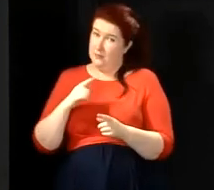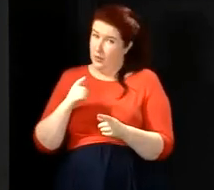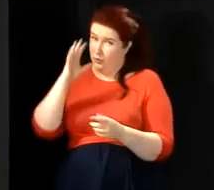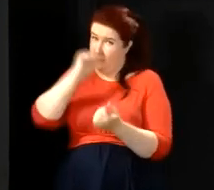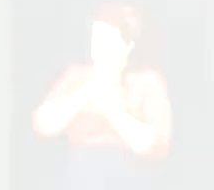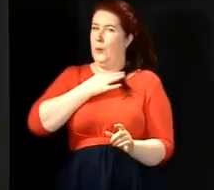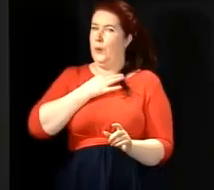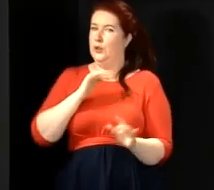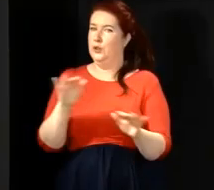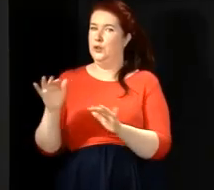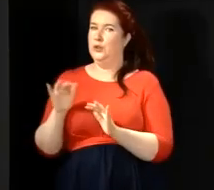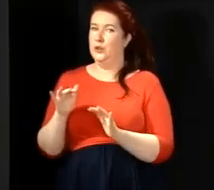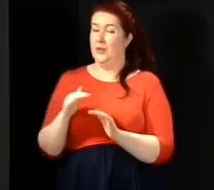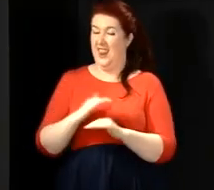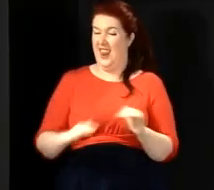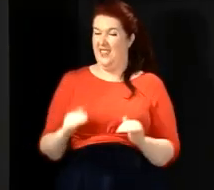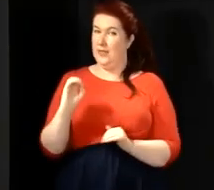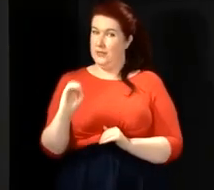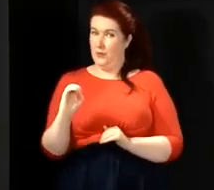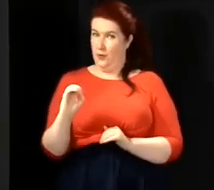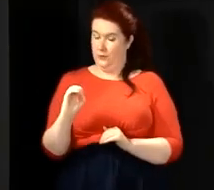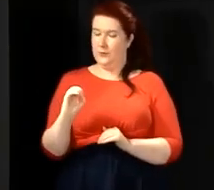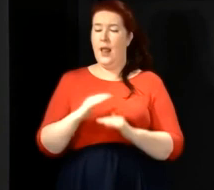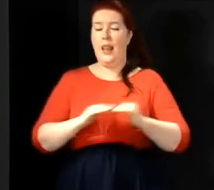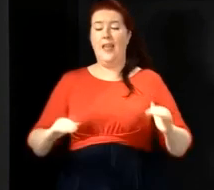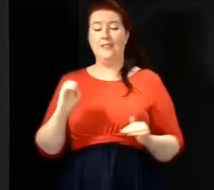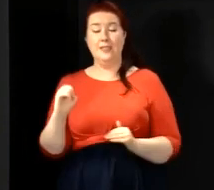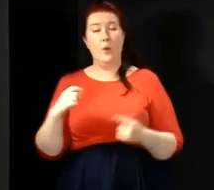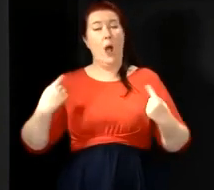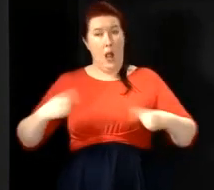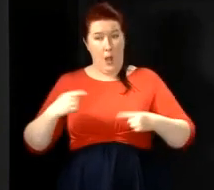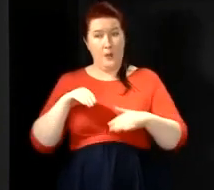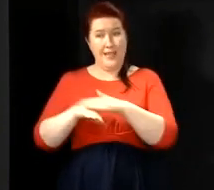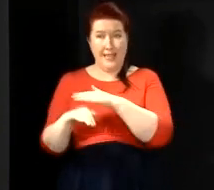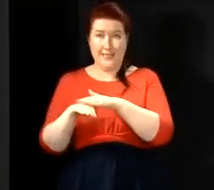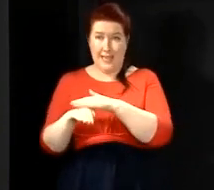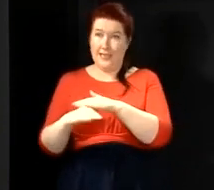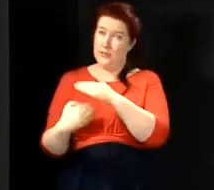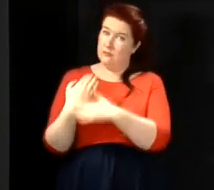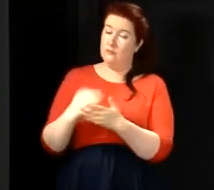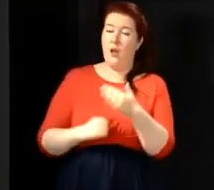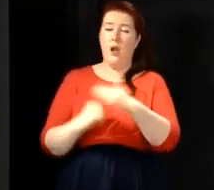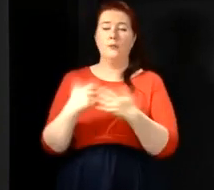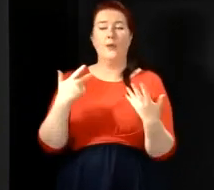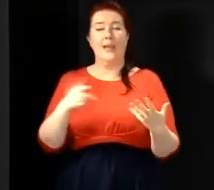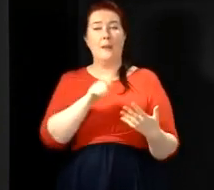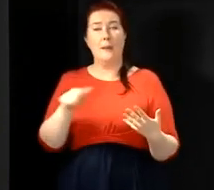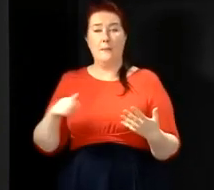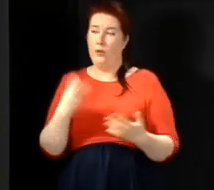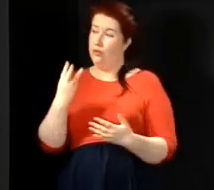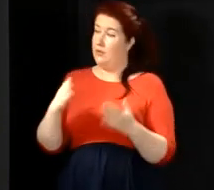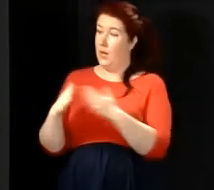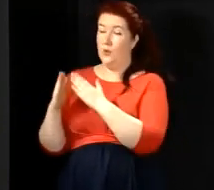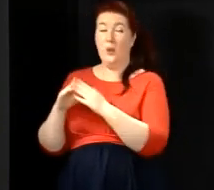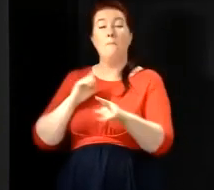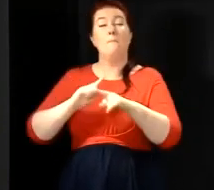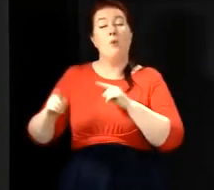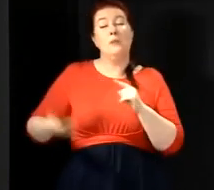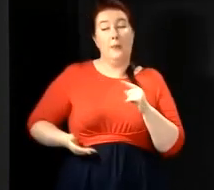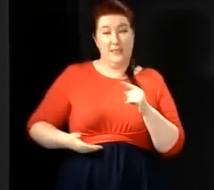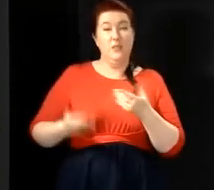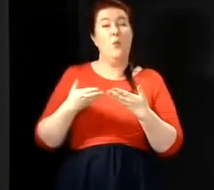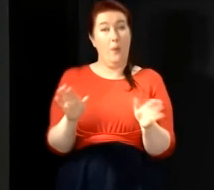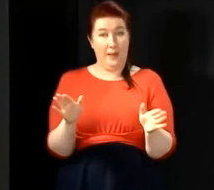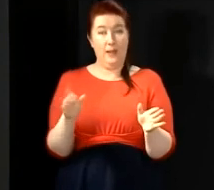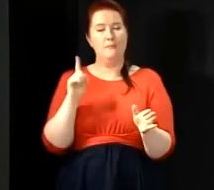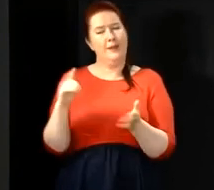months ahead. At this level, we would be able to meet indoors with 8 people from 3 households, and most businesses would be open, albeit with safety